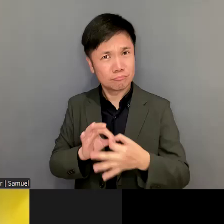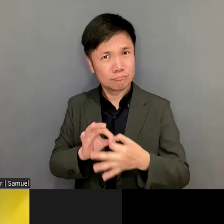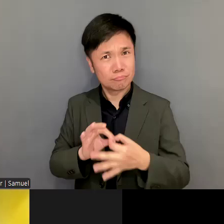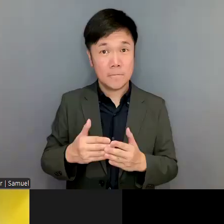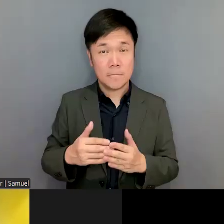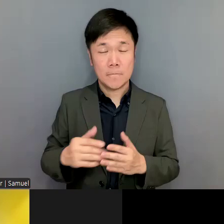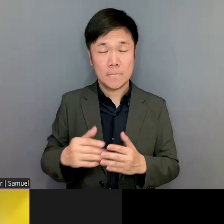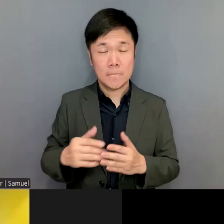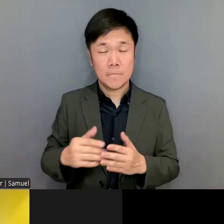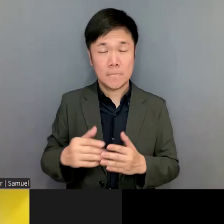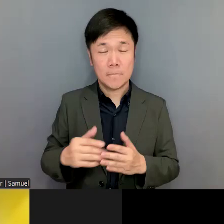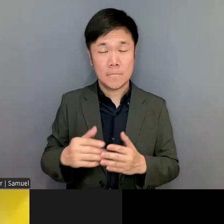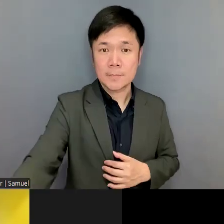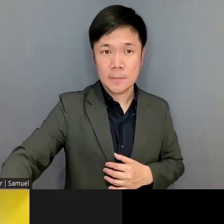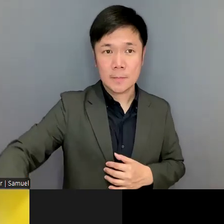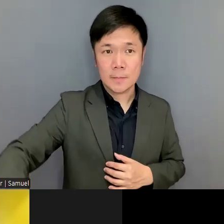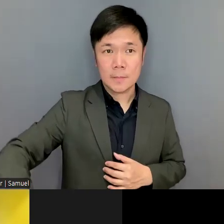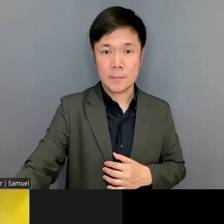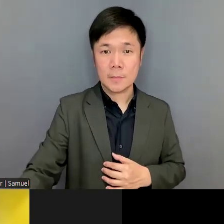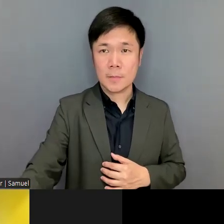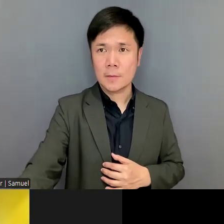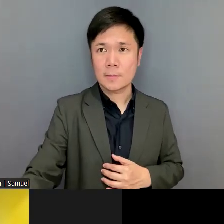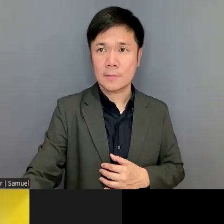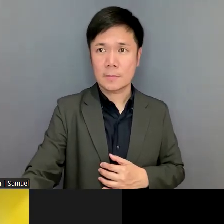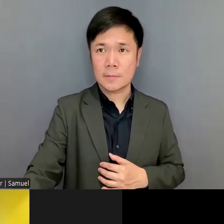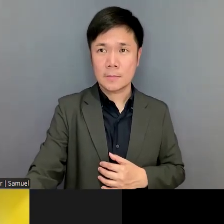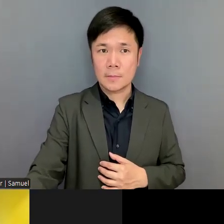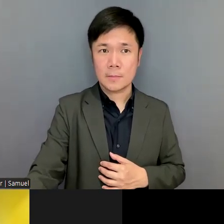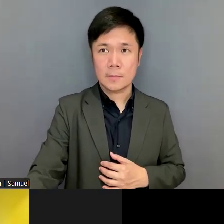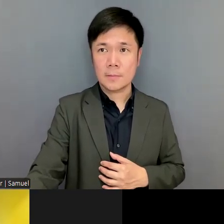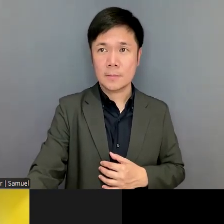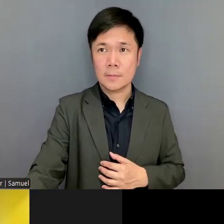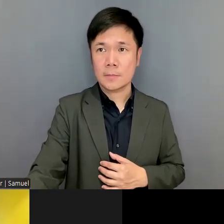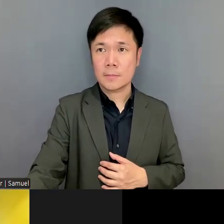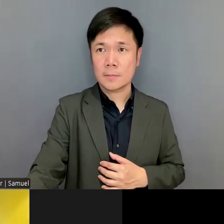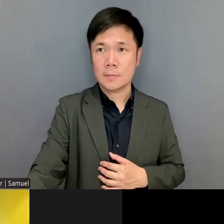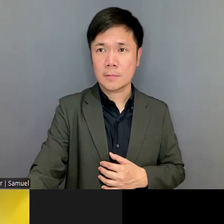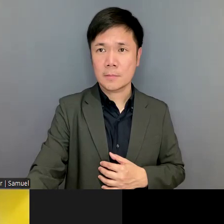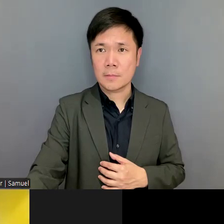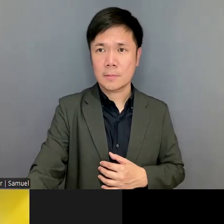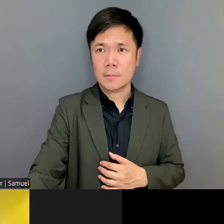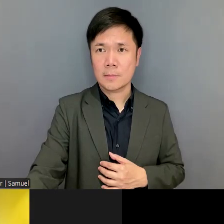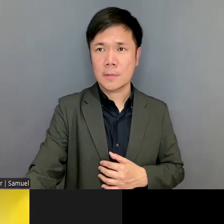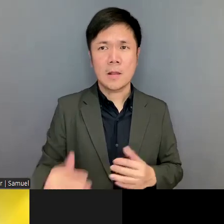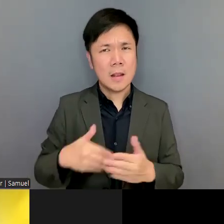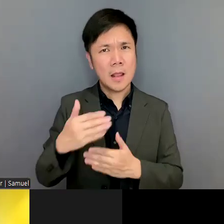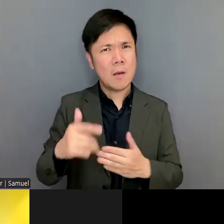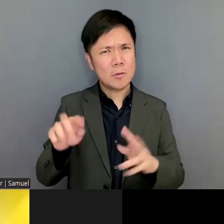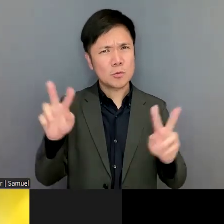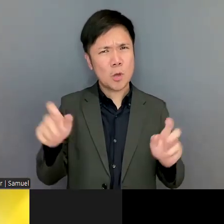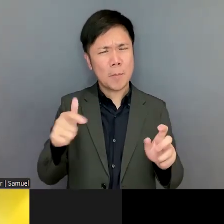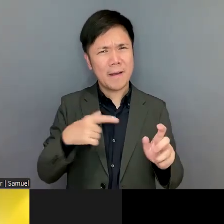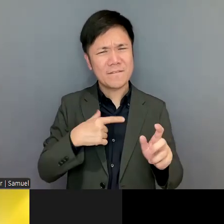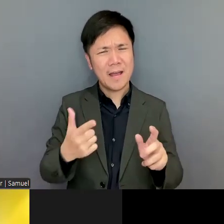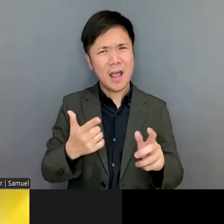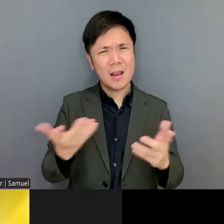sujetas solamente del cuidado, hoy were día estamos afraid hablando of que that, nosotras now podemos o we are nosotros podemos cuidar de talking about the otras fact that personas. we